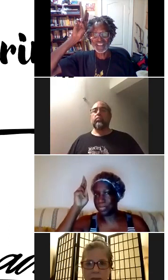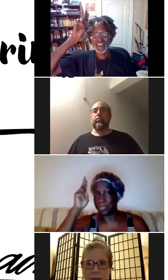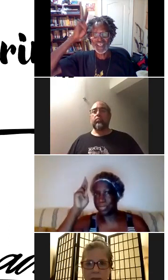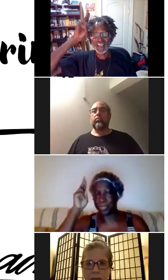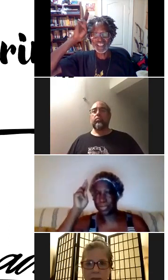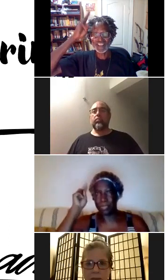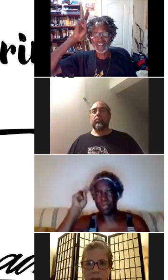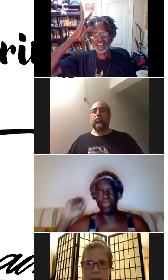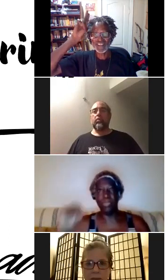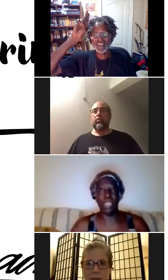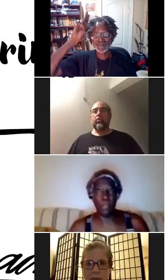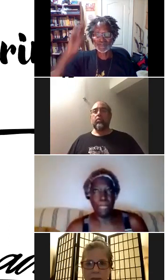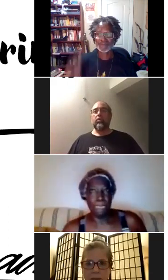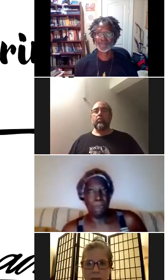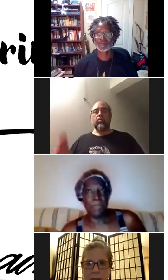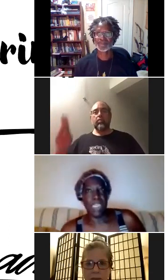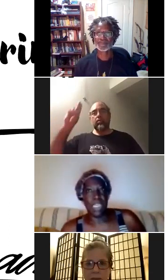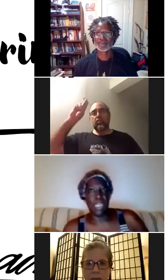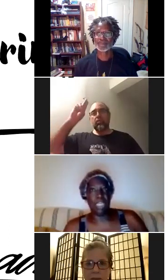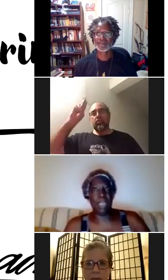Uncle. Uncle.